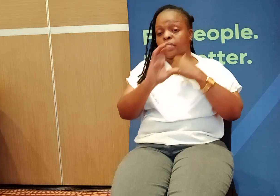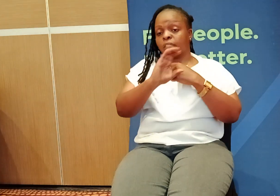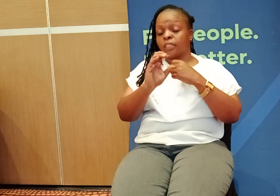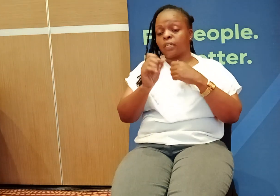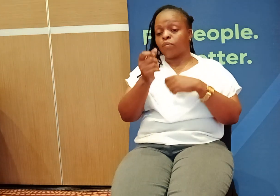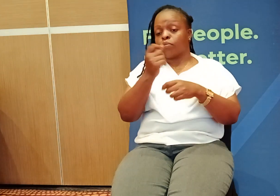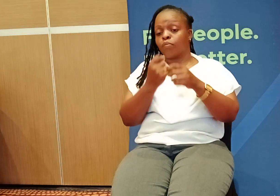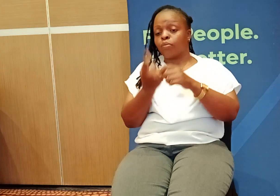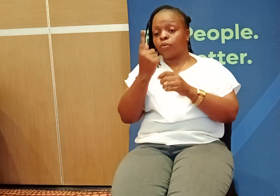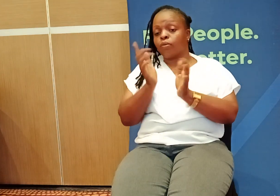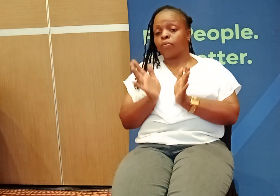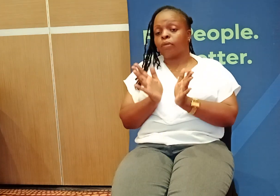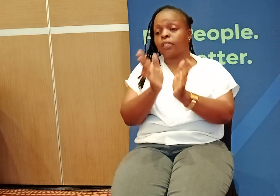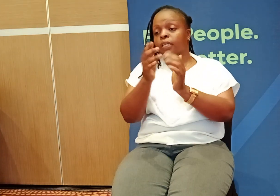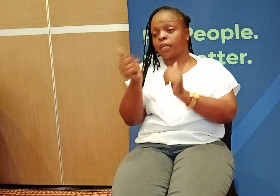show up.